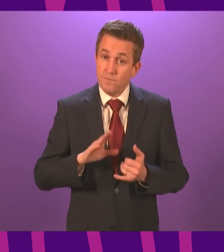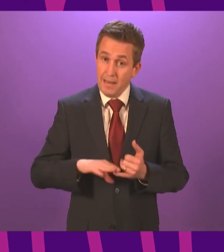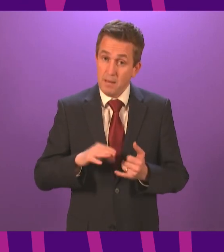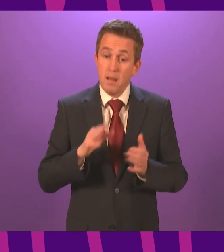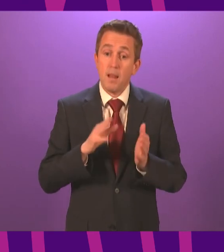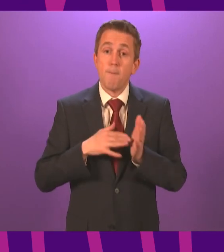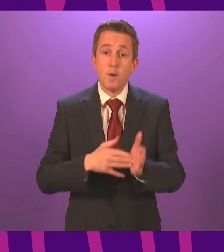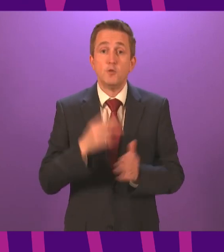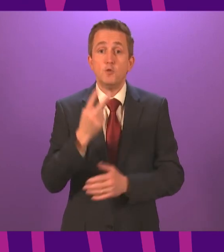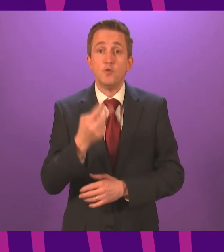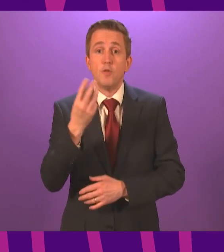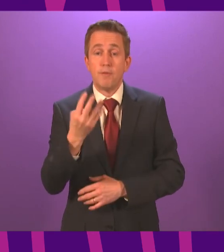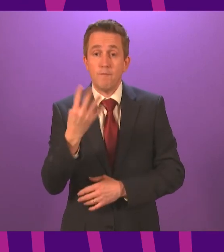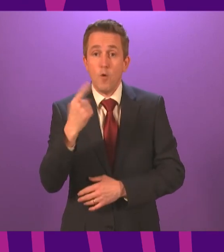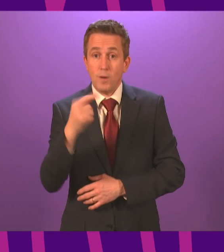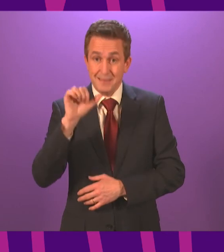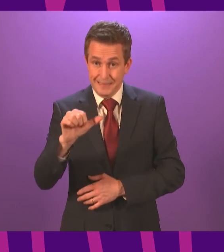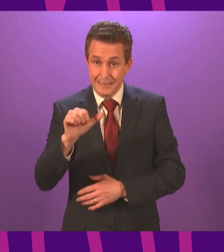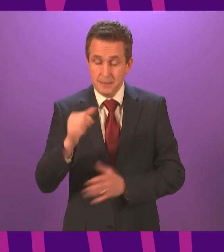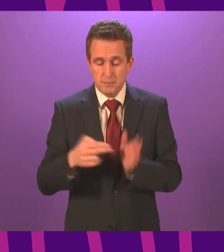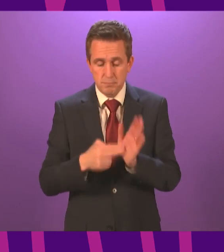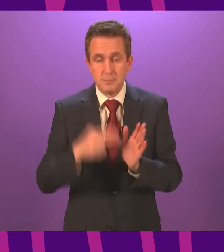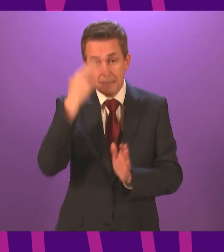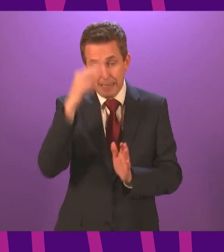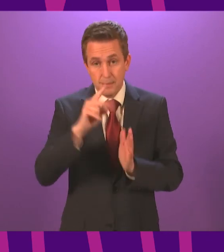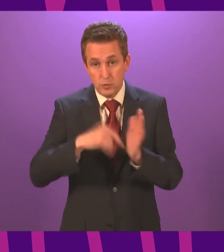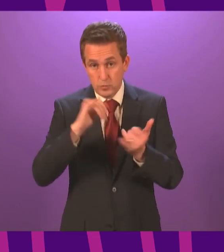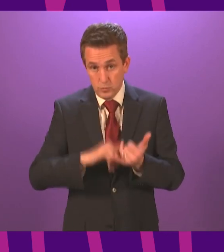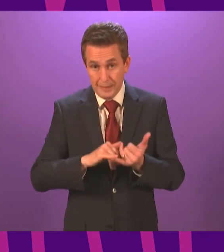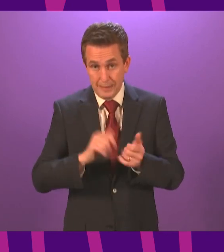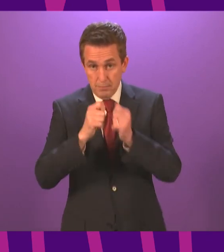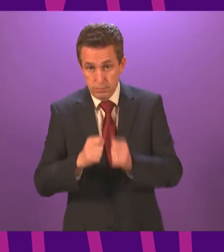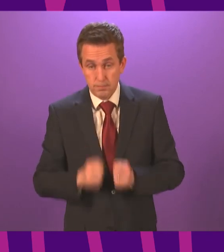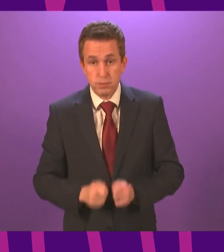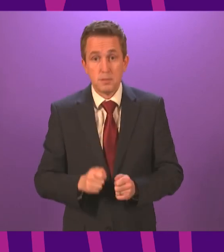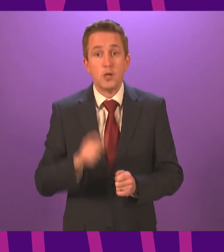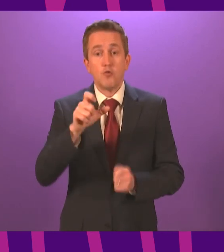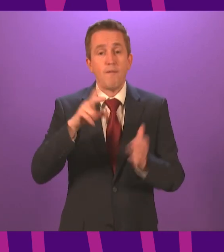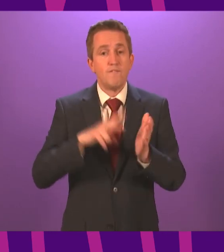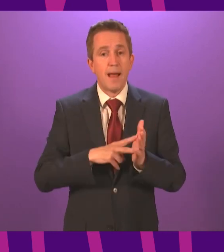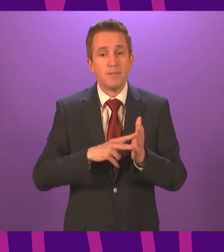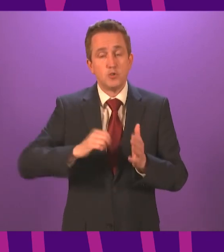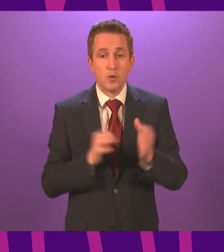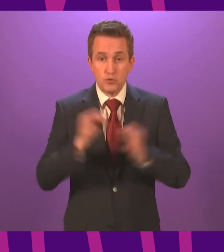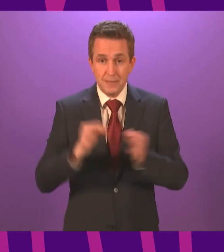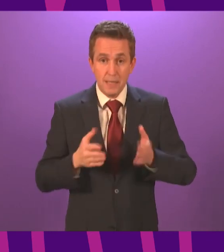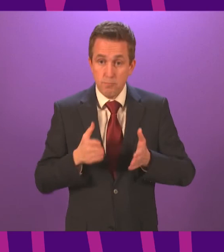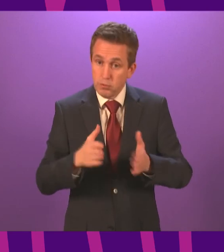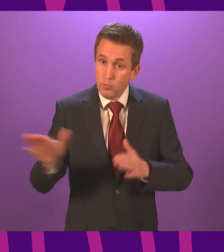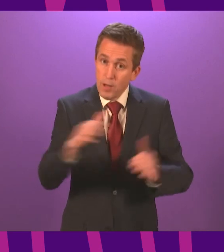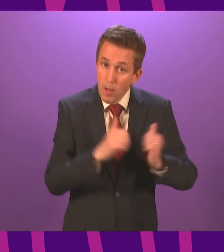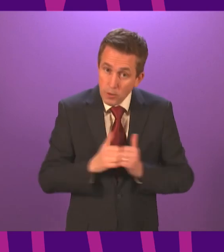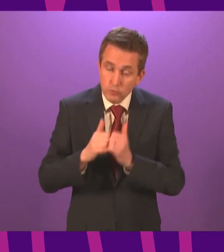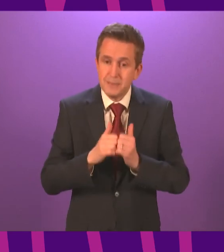motion 23416 in the name of John Swinney, as amended, on coronavirus, Scotland's strategic approach be agreed. Are we all